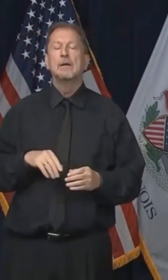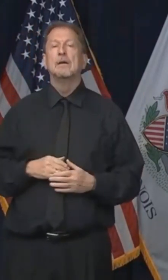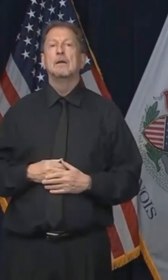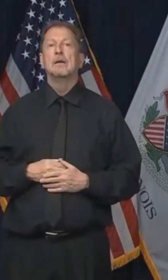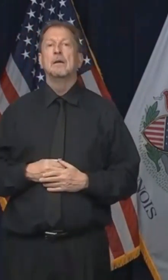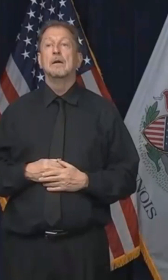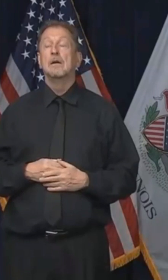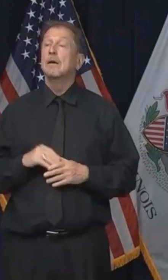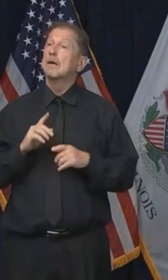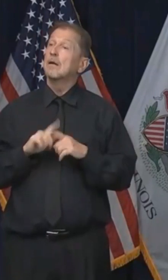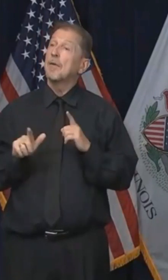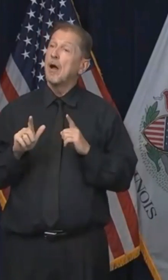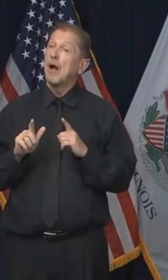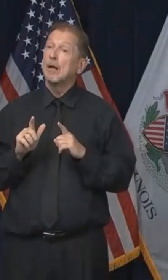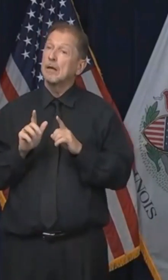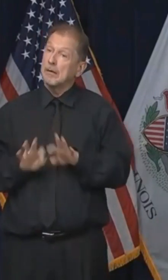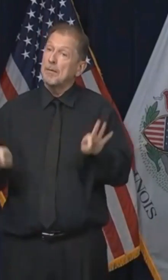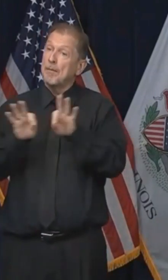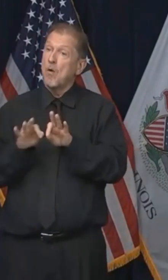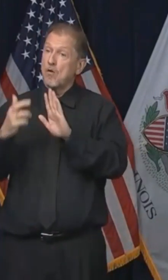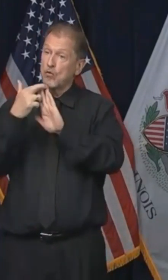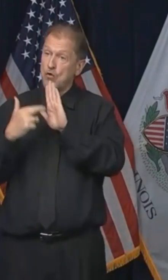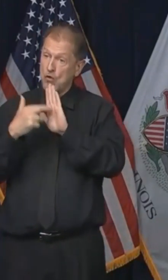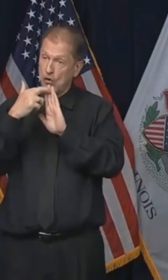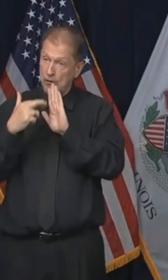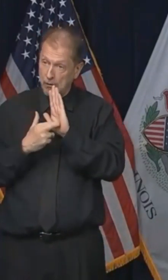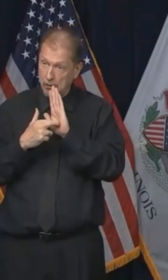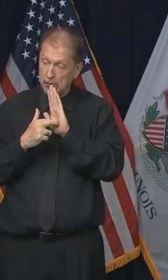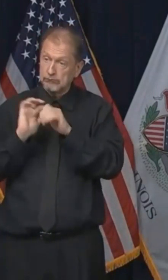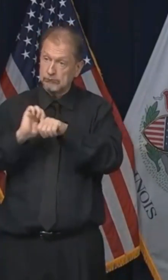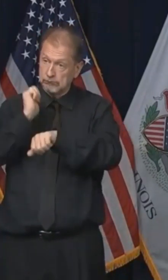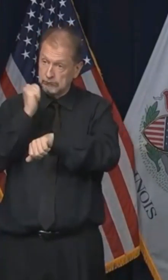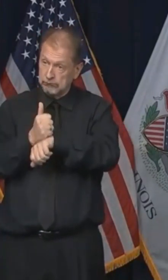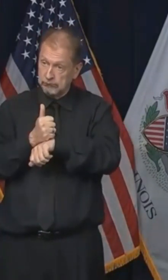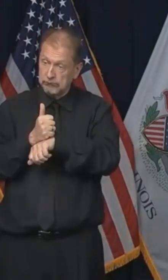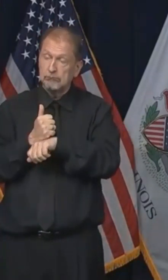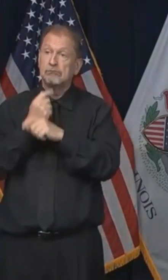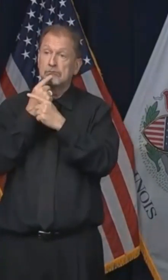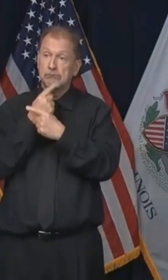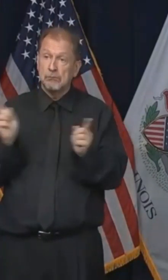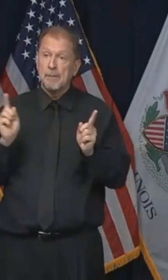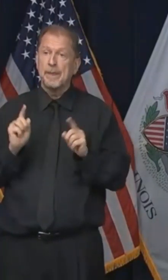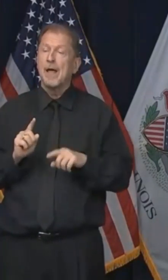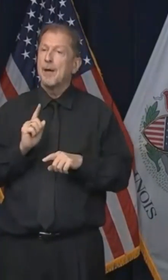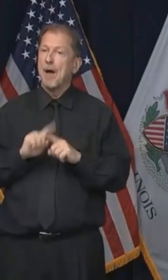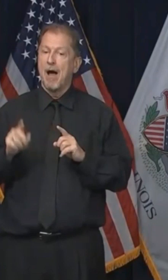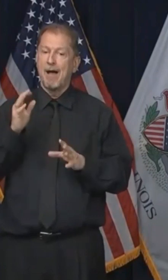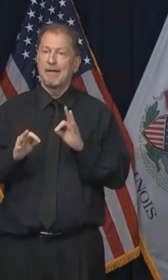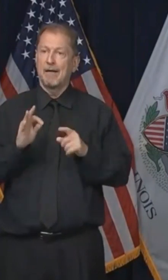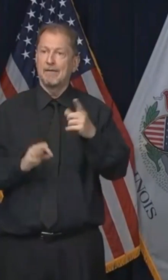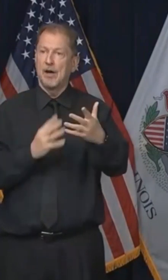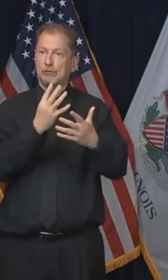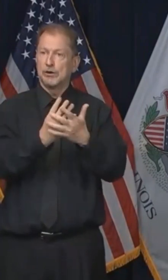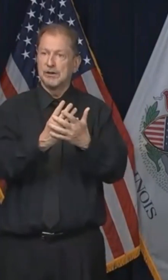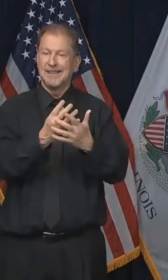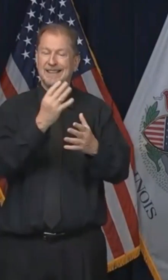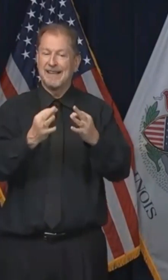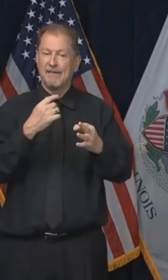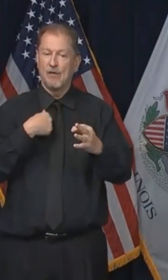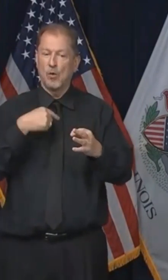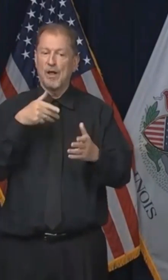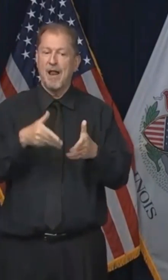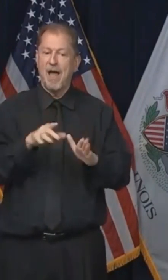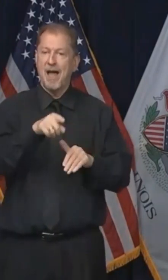the important rules that sits in place today is that when you let somebody out, when you commute their